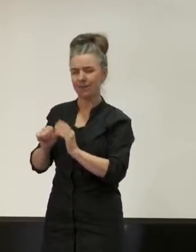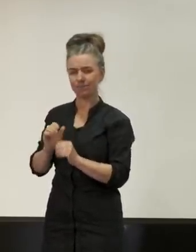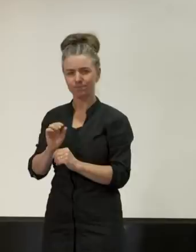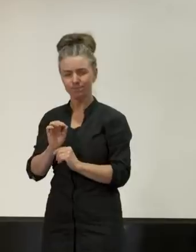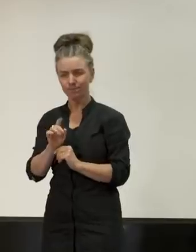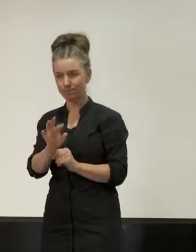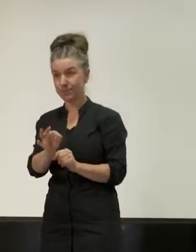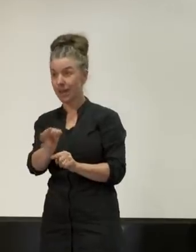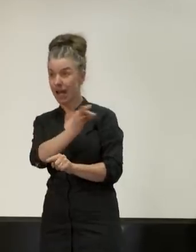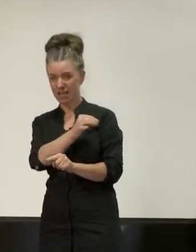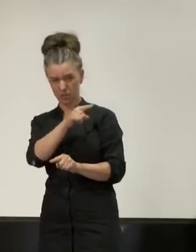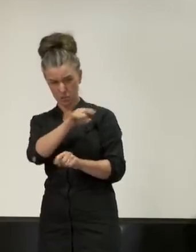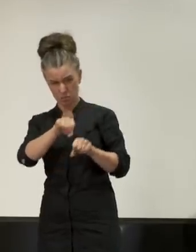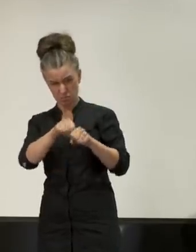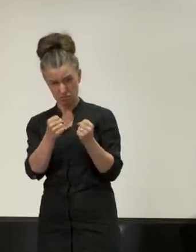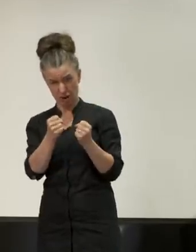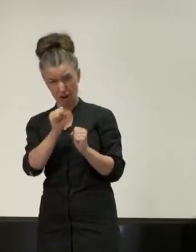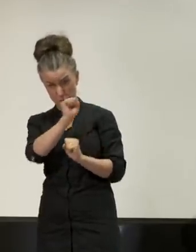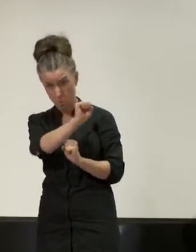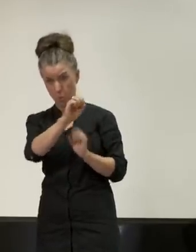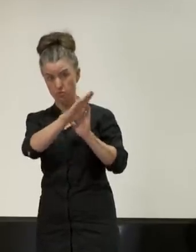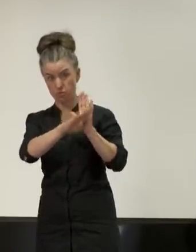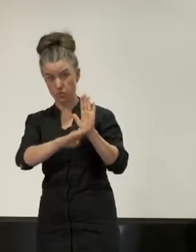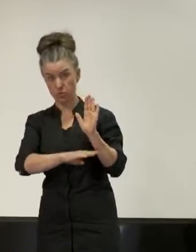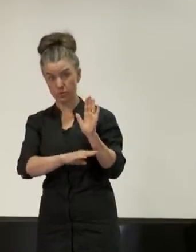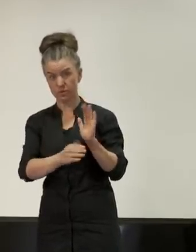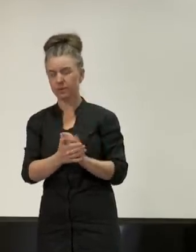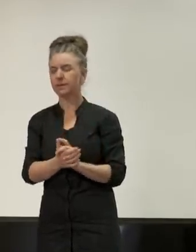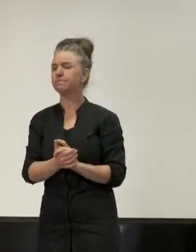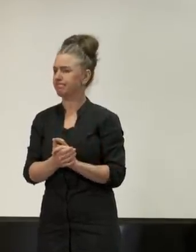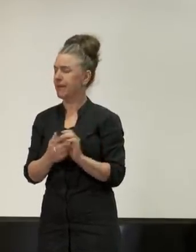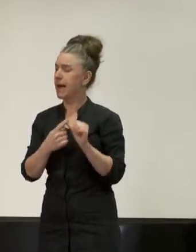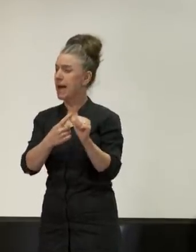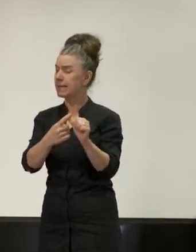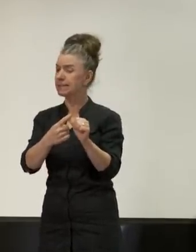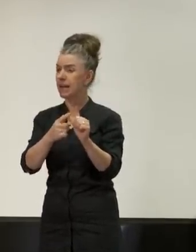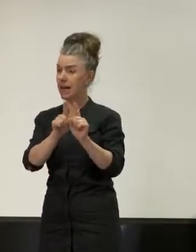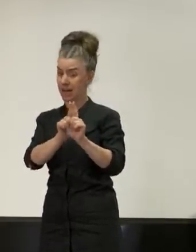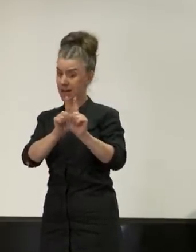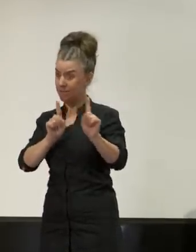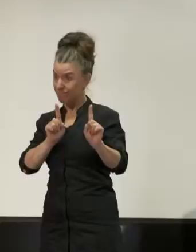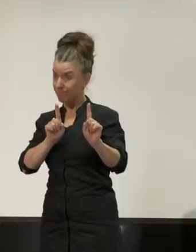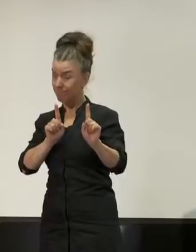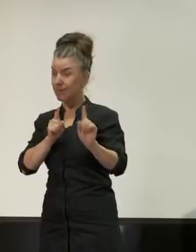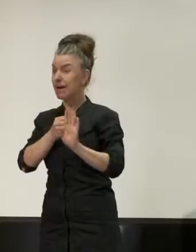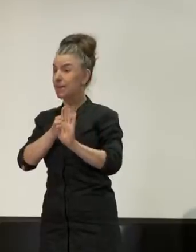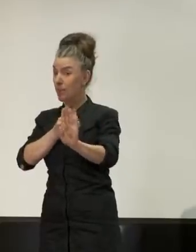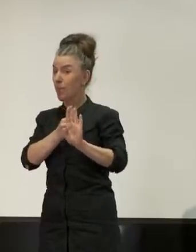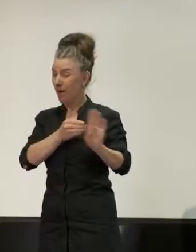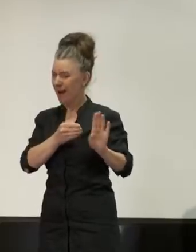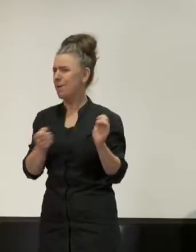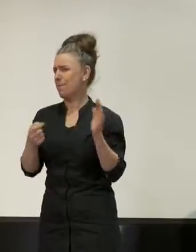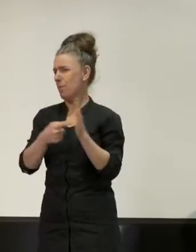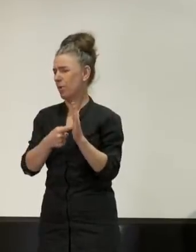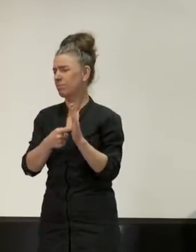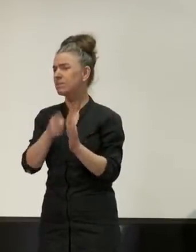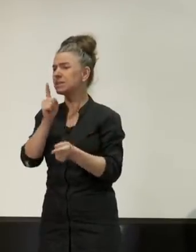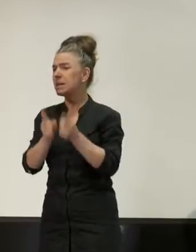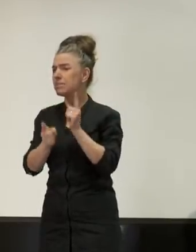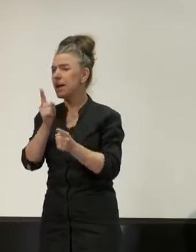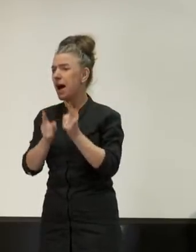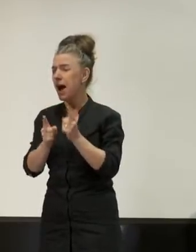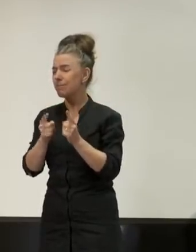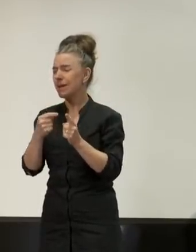own rules? Oh, again, social distancing is still important. It is still something that I am advocating. There will be the odd occasion when I haven't